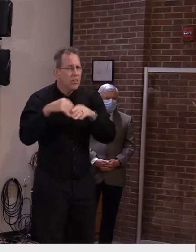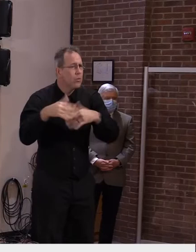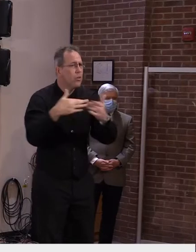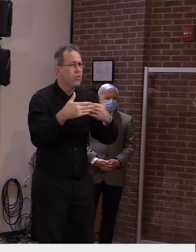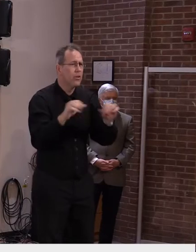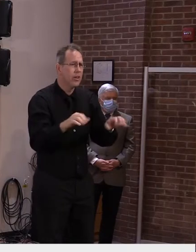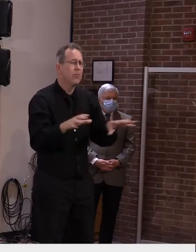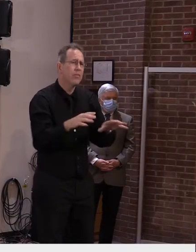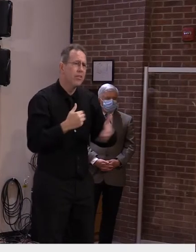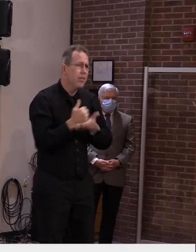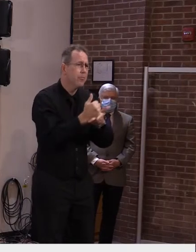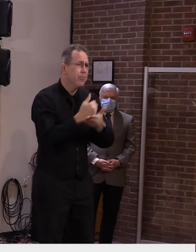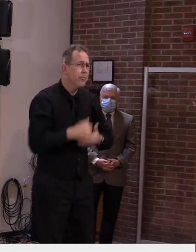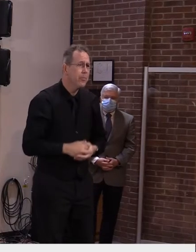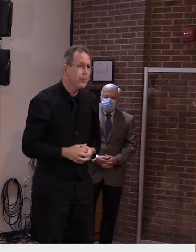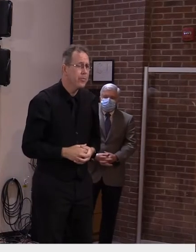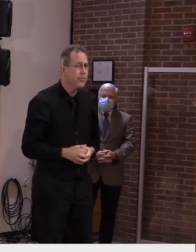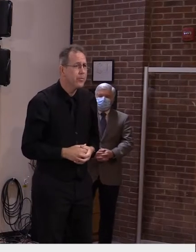Thank you.